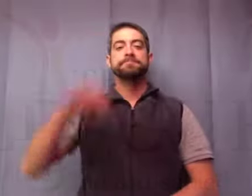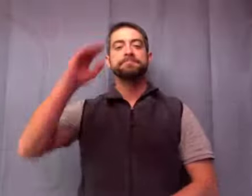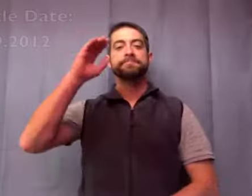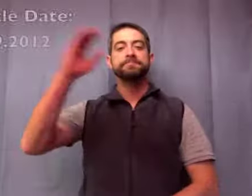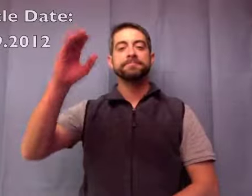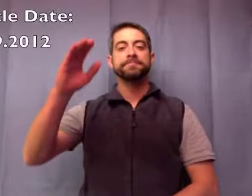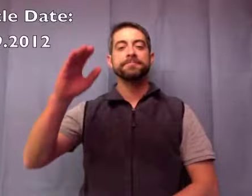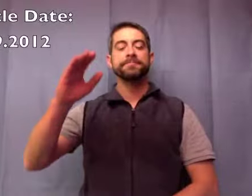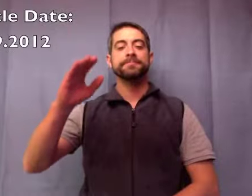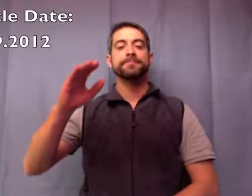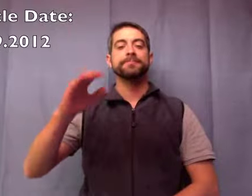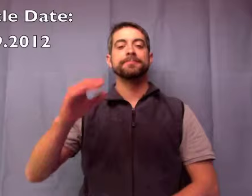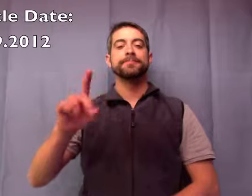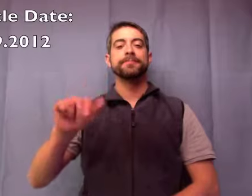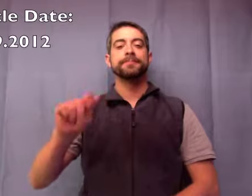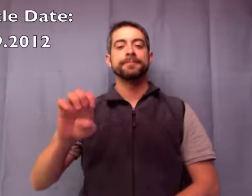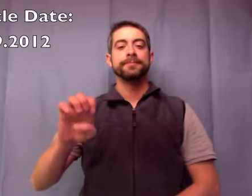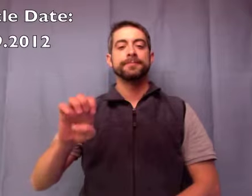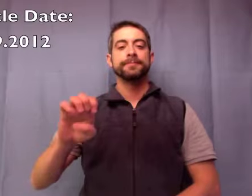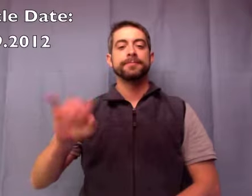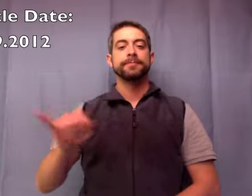June 19, 2012.